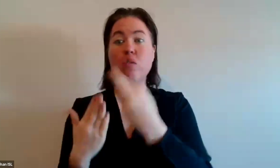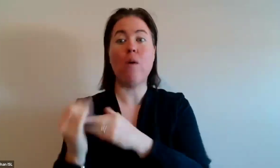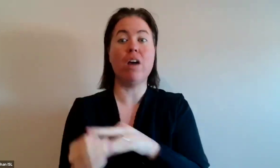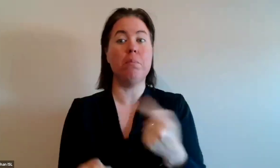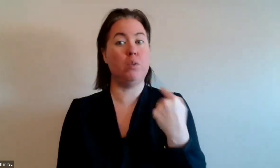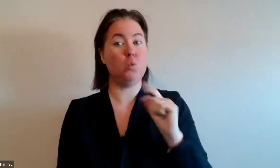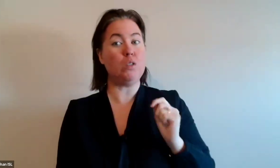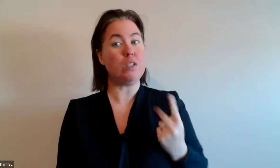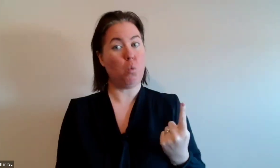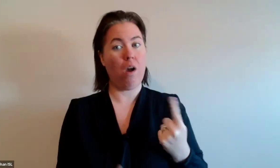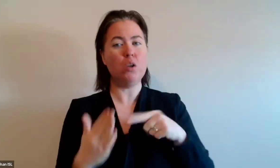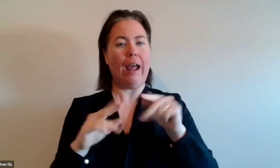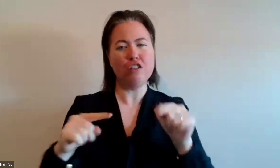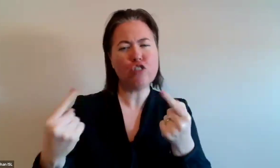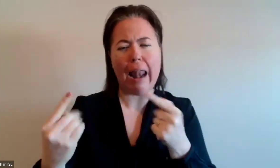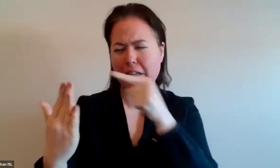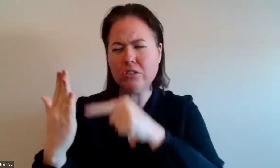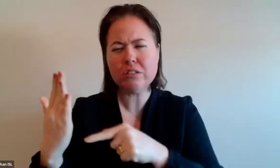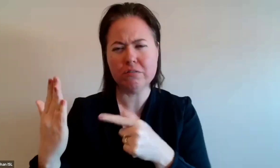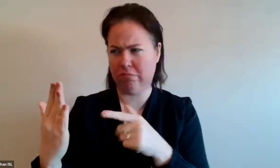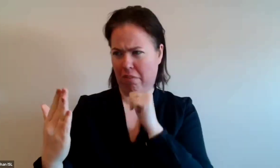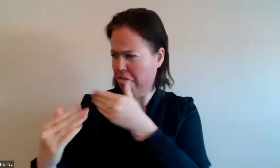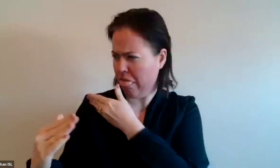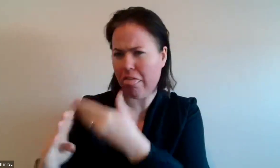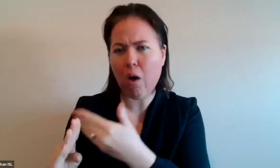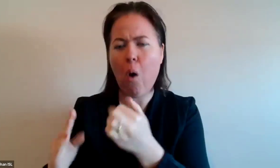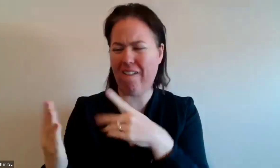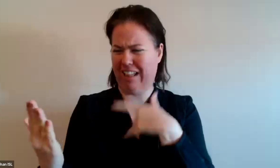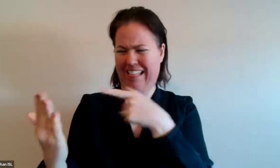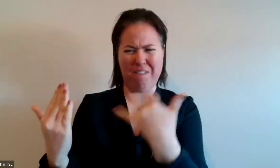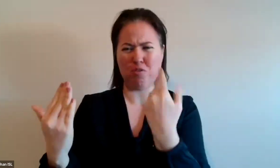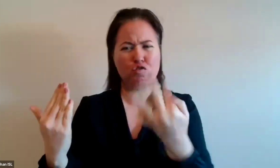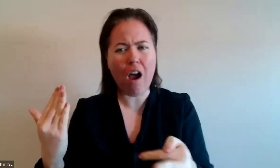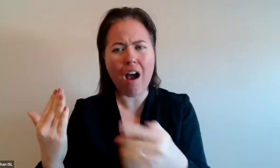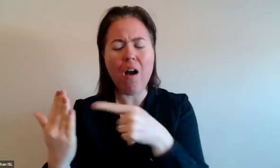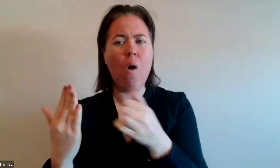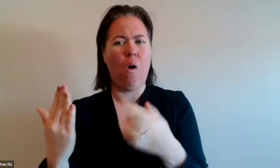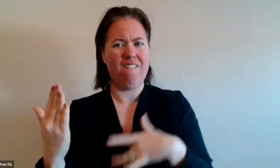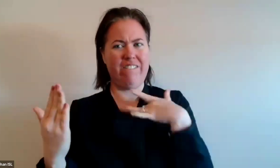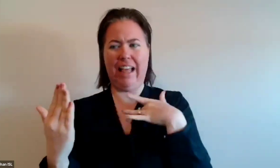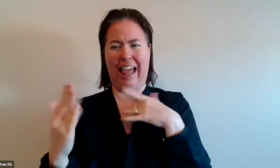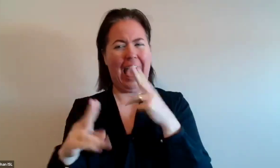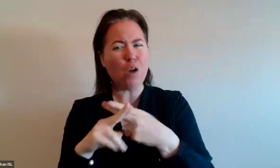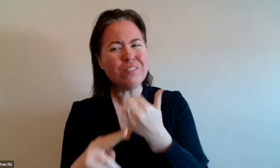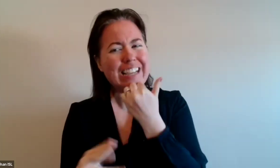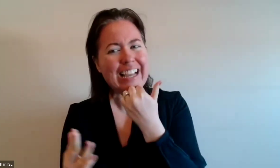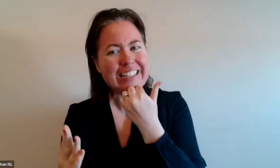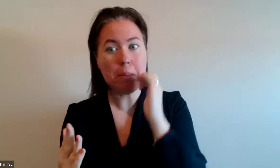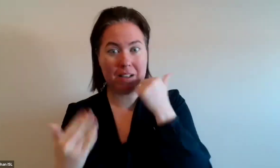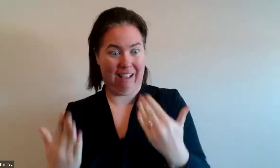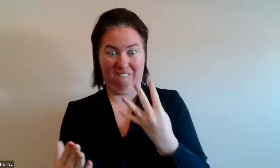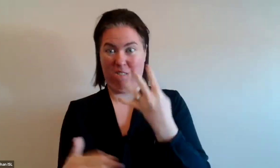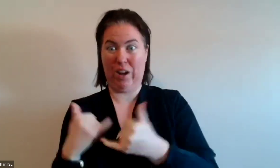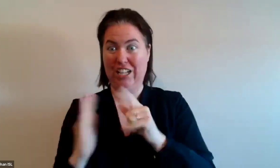the information in that report where it might not be fully accurate or where it might no longer be up to date, given that we're now 4